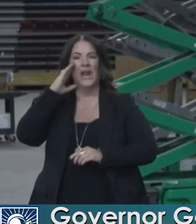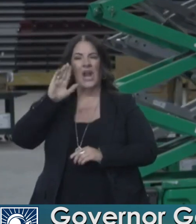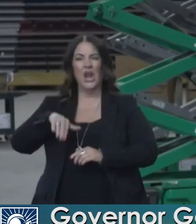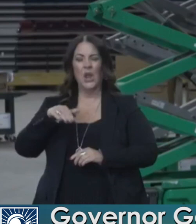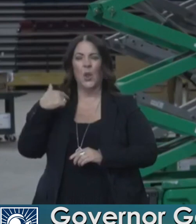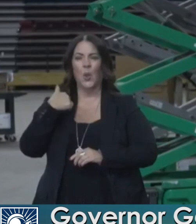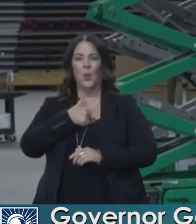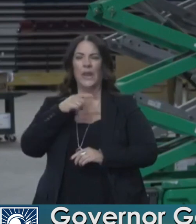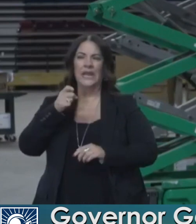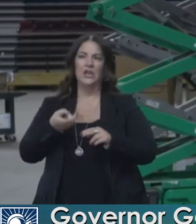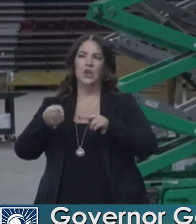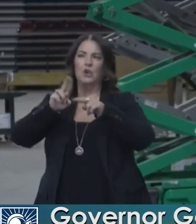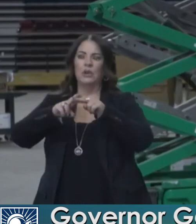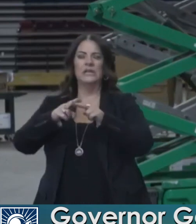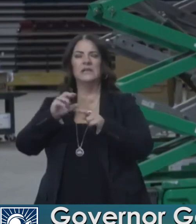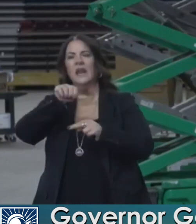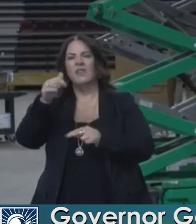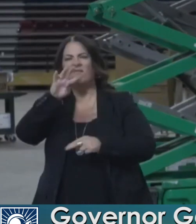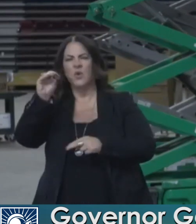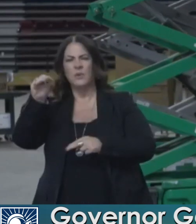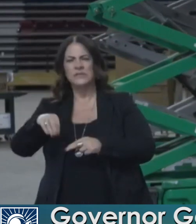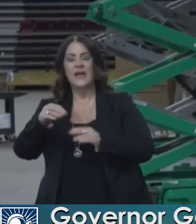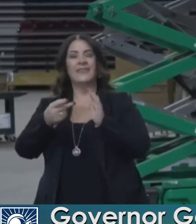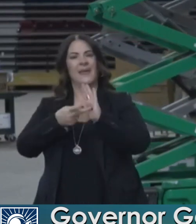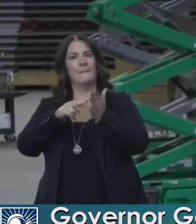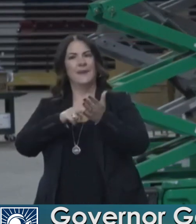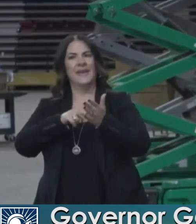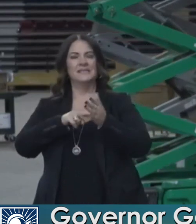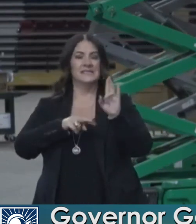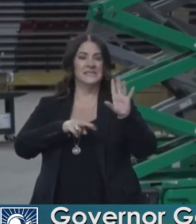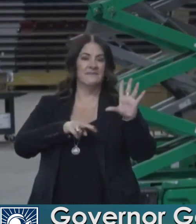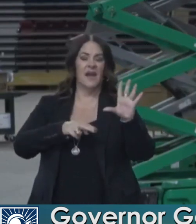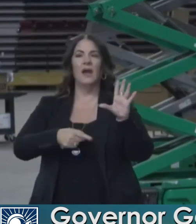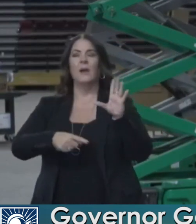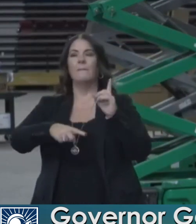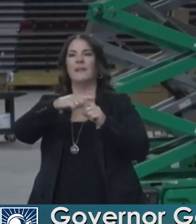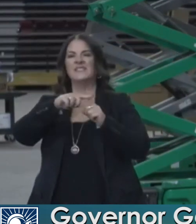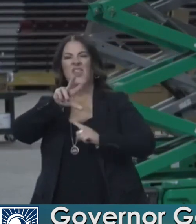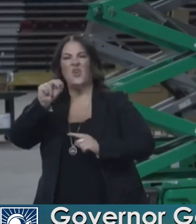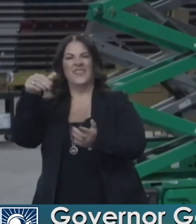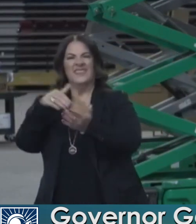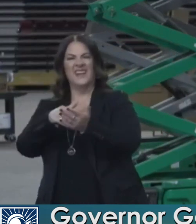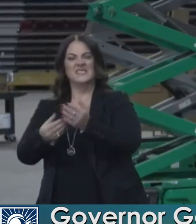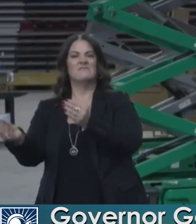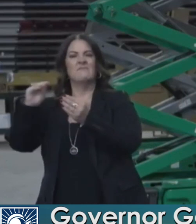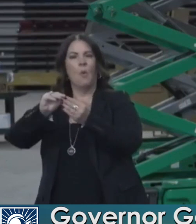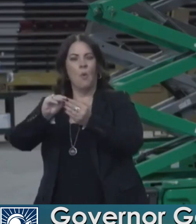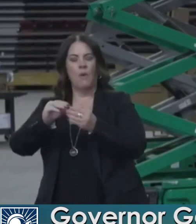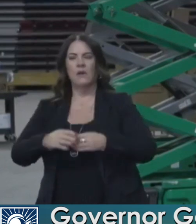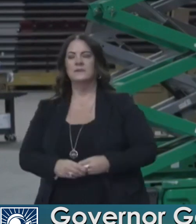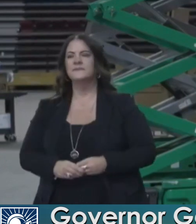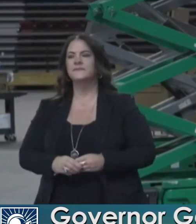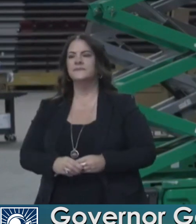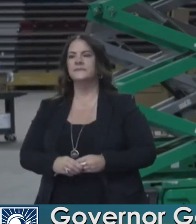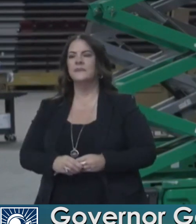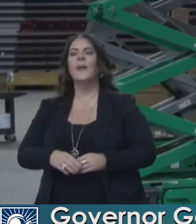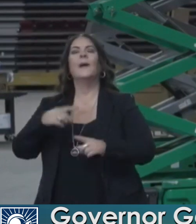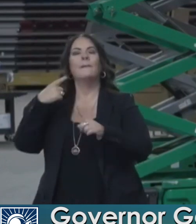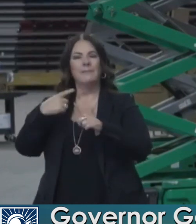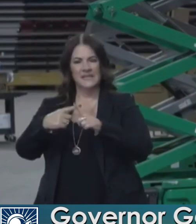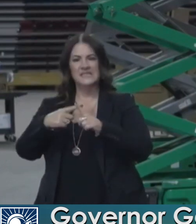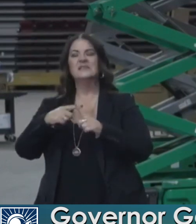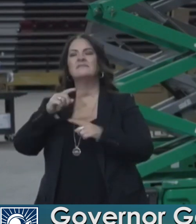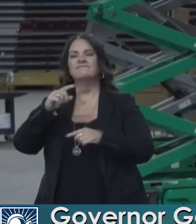so 30,000 beds within the hospital system itself. The additional surge, the 50,000 phase